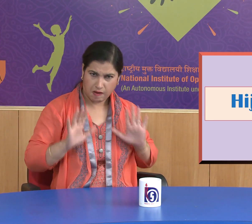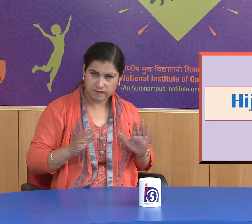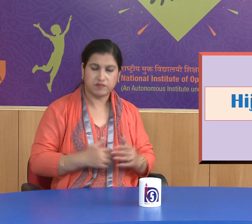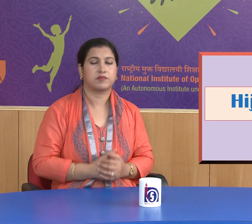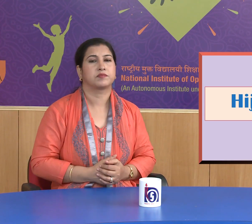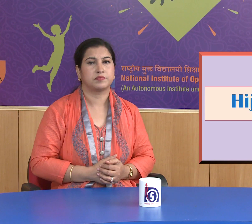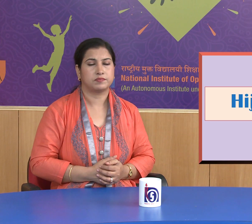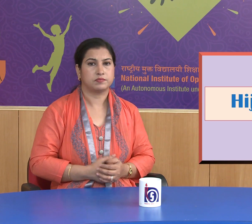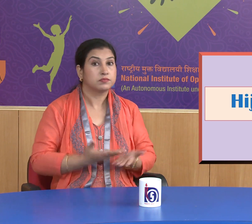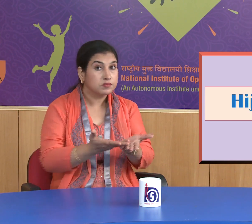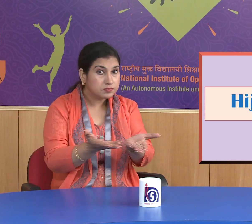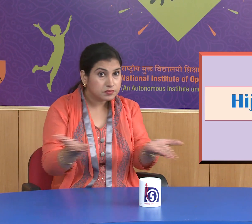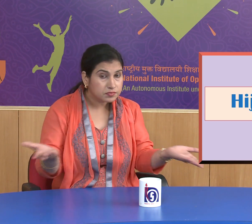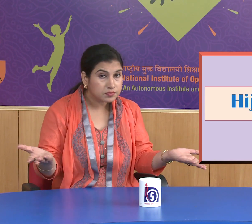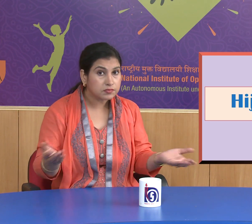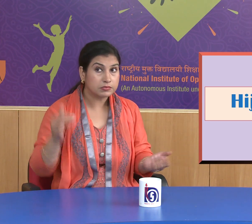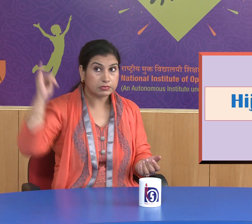learners, hijacking